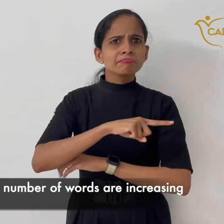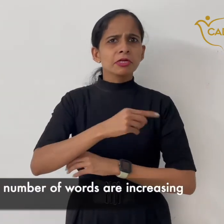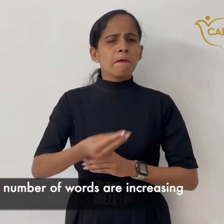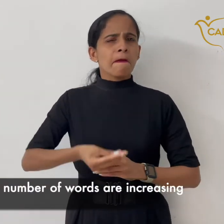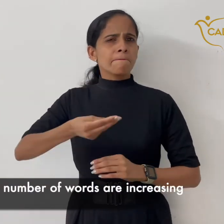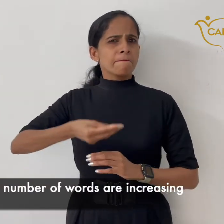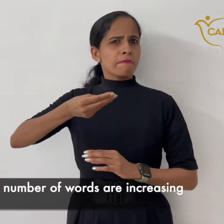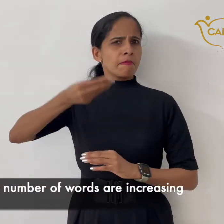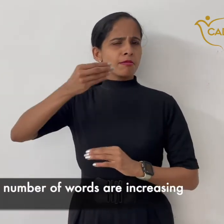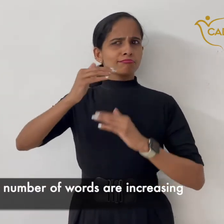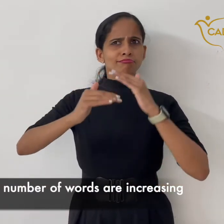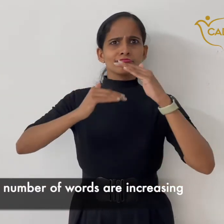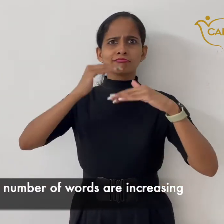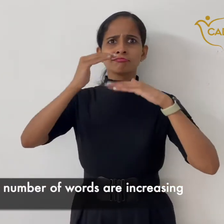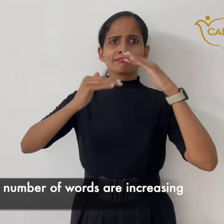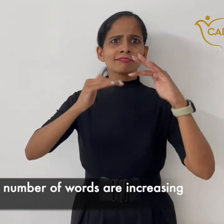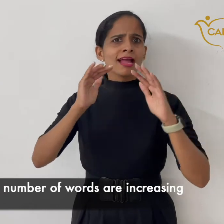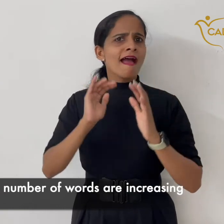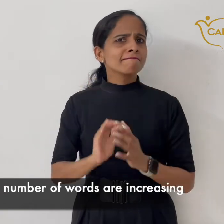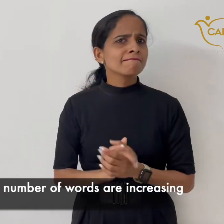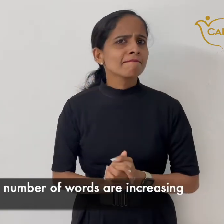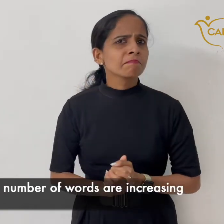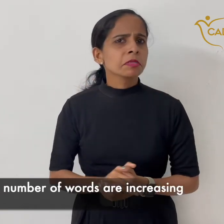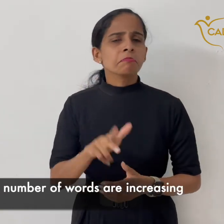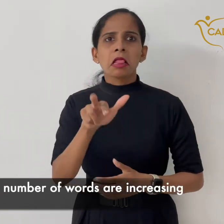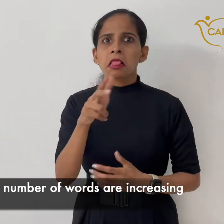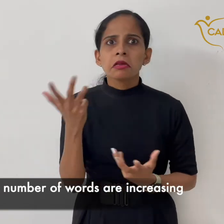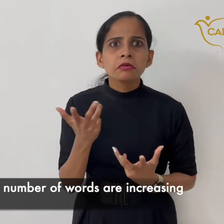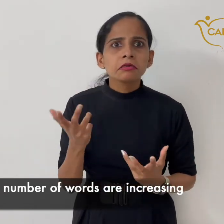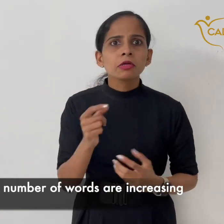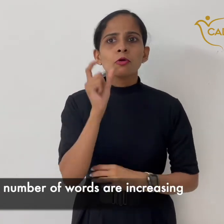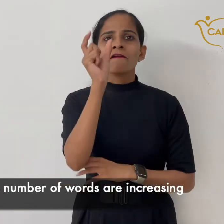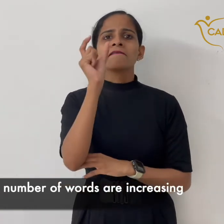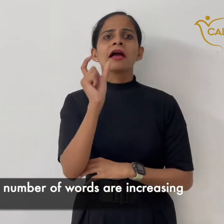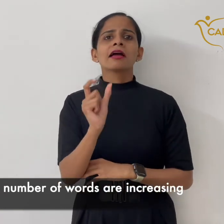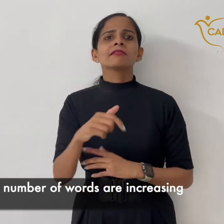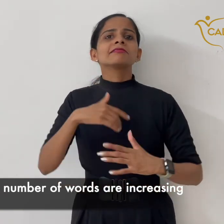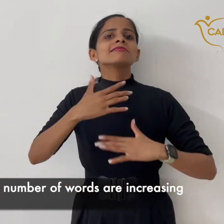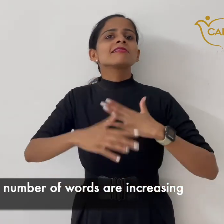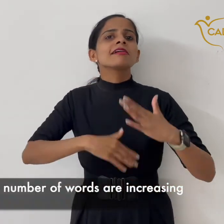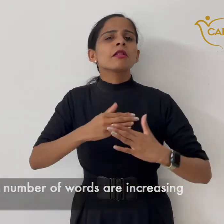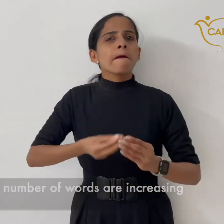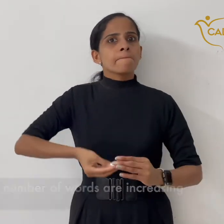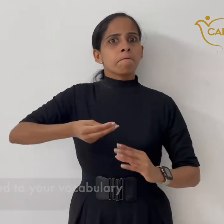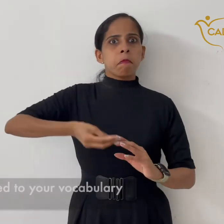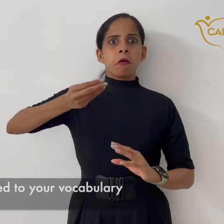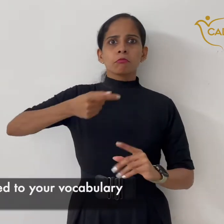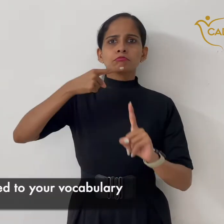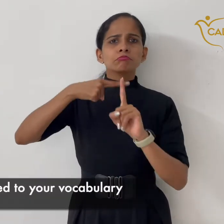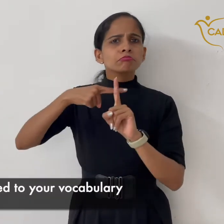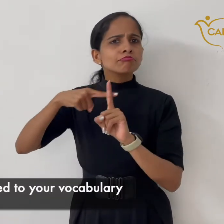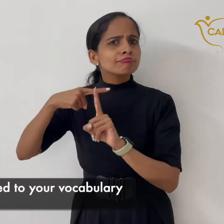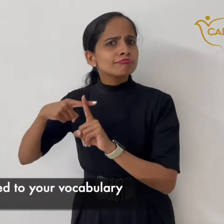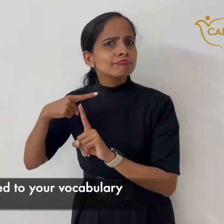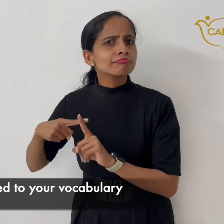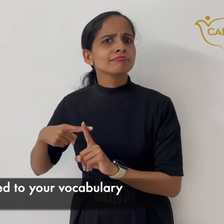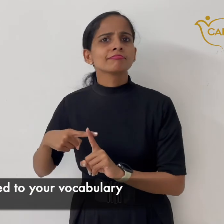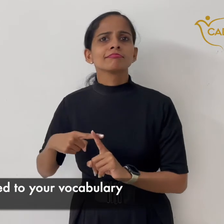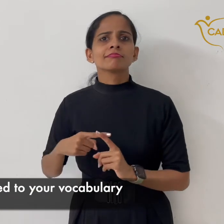been each lesson the number of words are increasing words are being added to your vocabulary